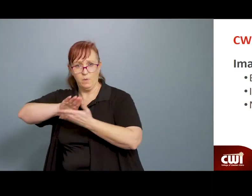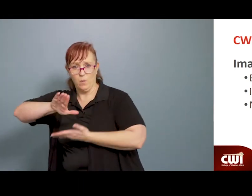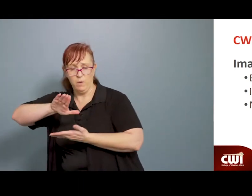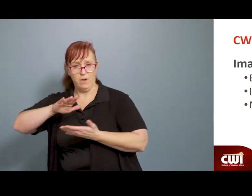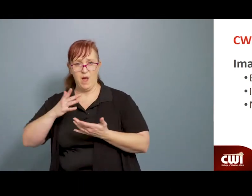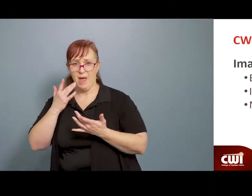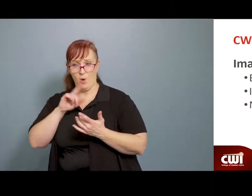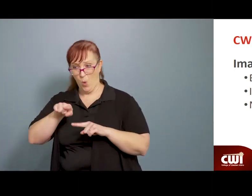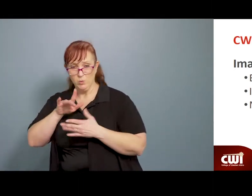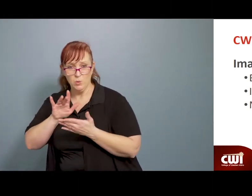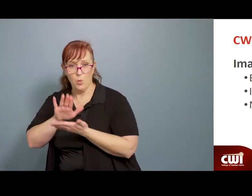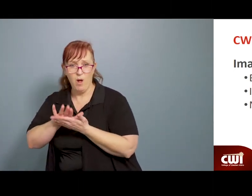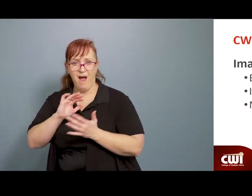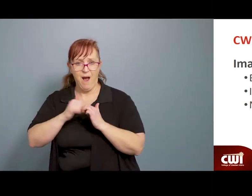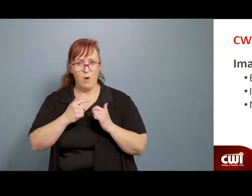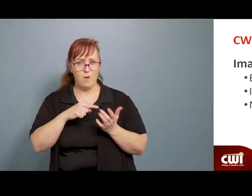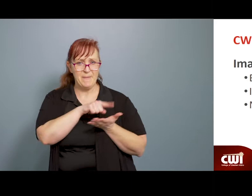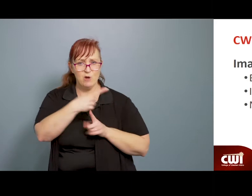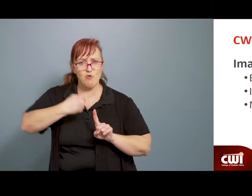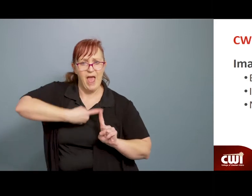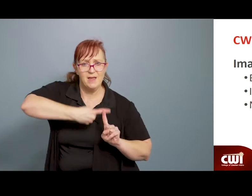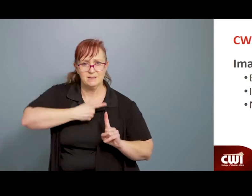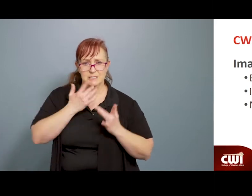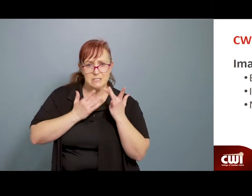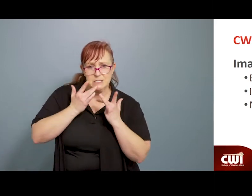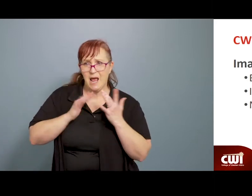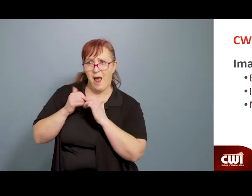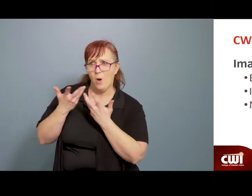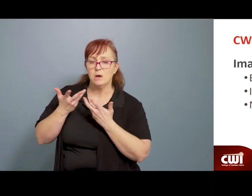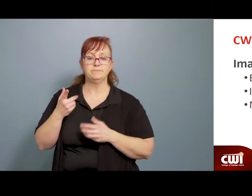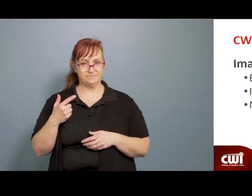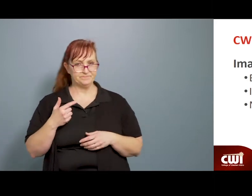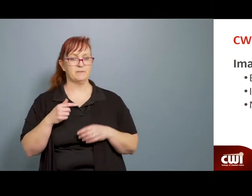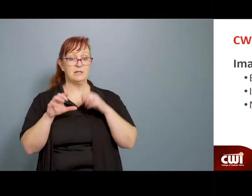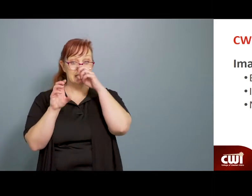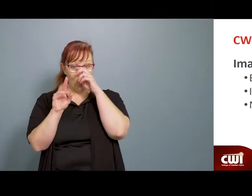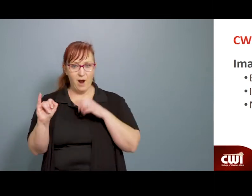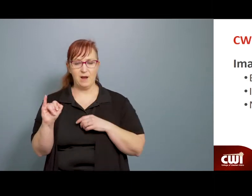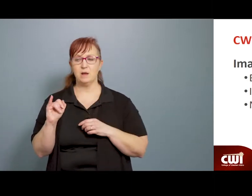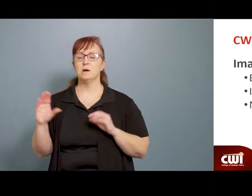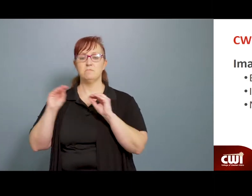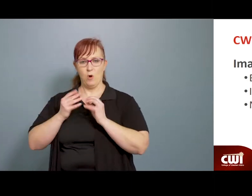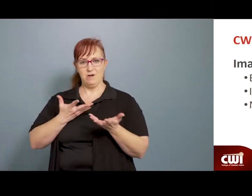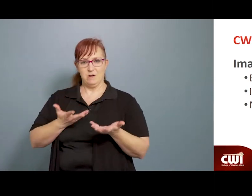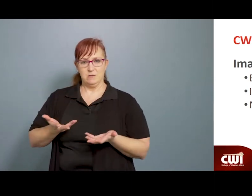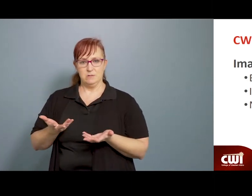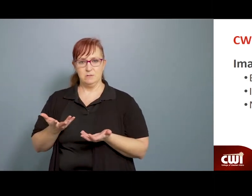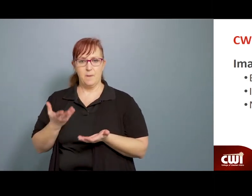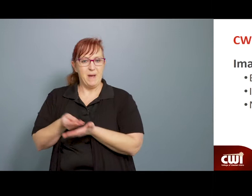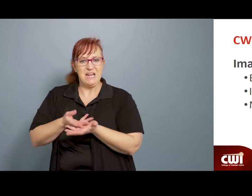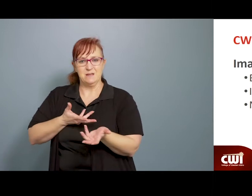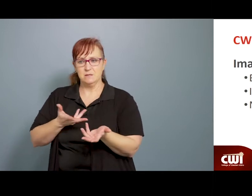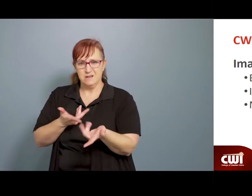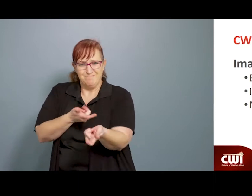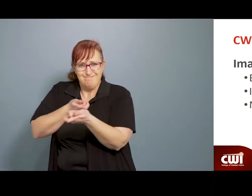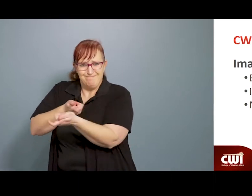rent. And so CWI jumped and provided scholarship funds for students to help bridge that gap. And now